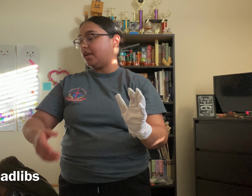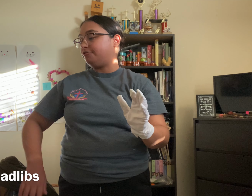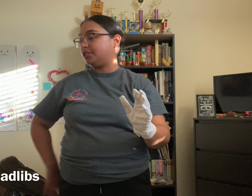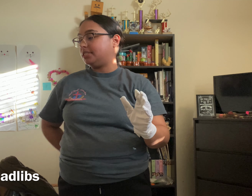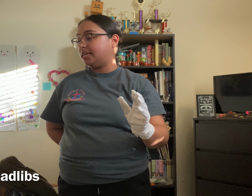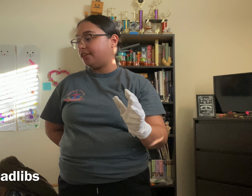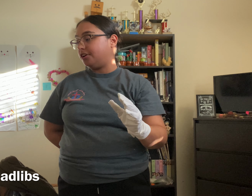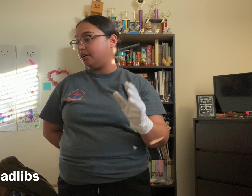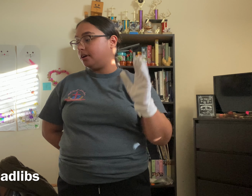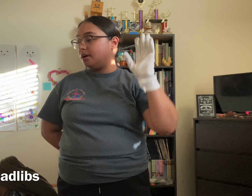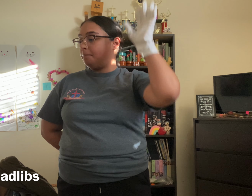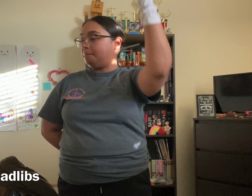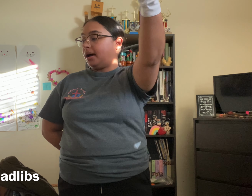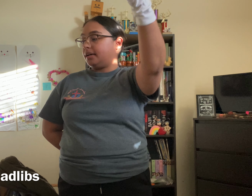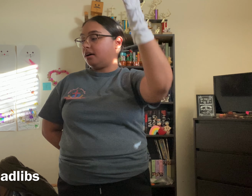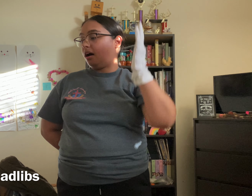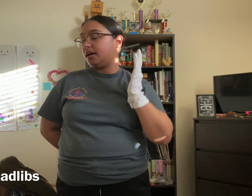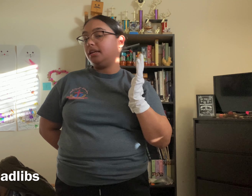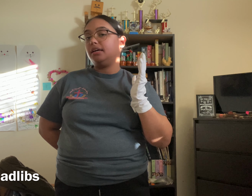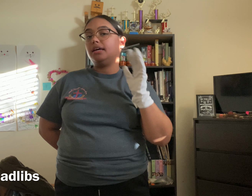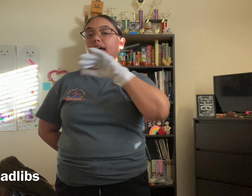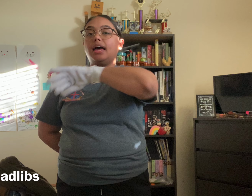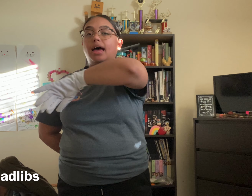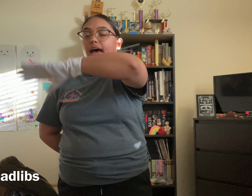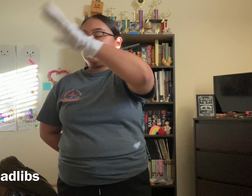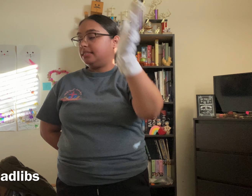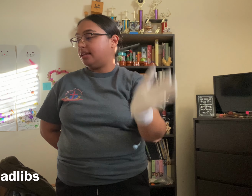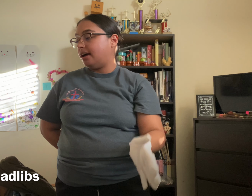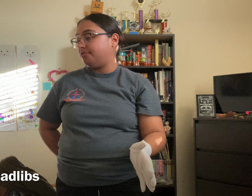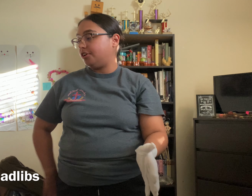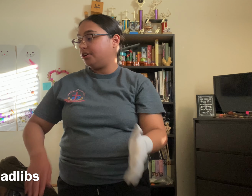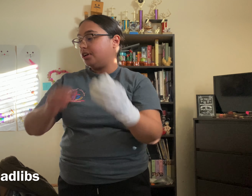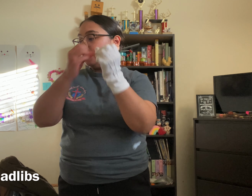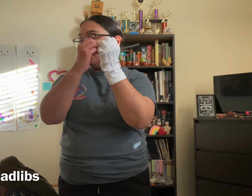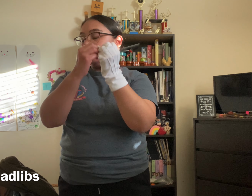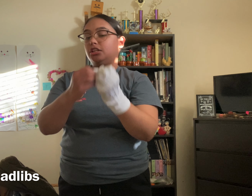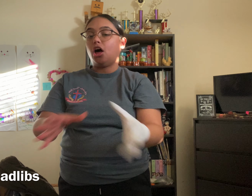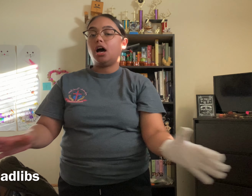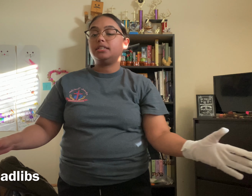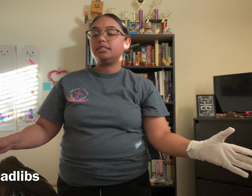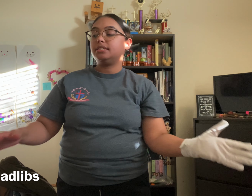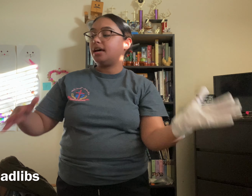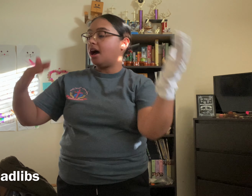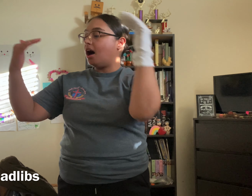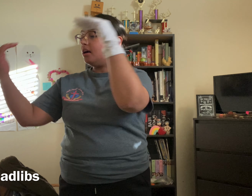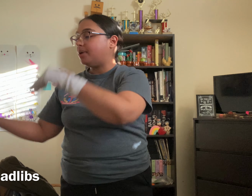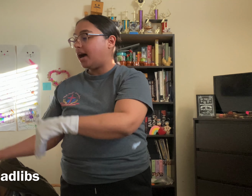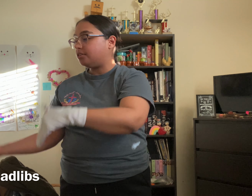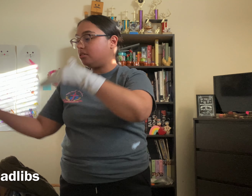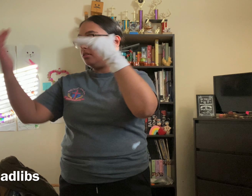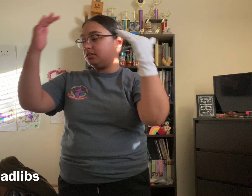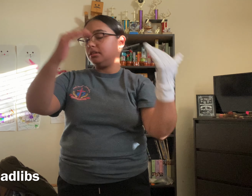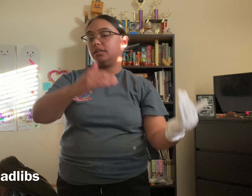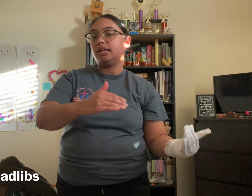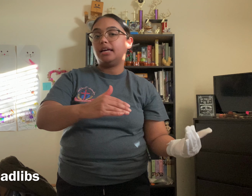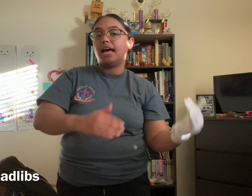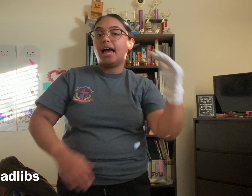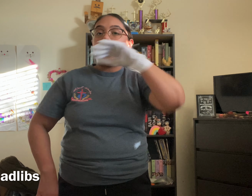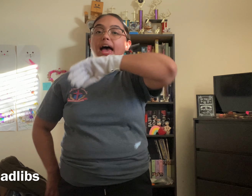verse together. My God has never lost a battle and